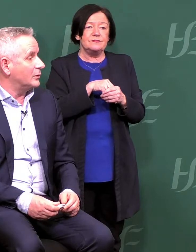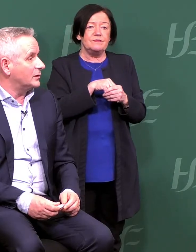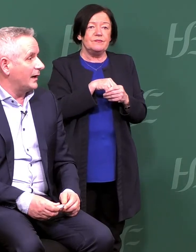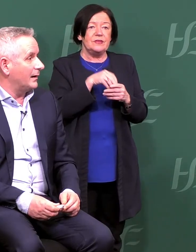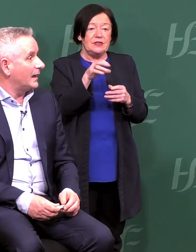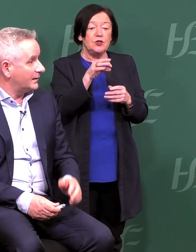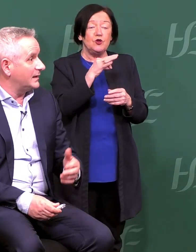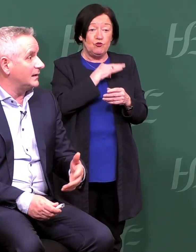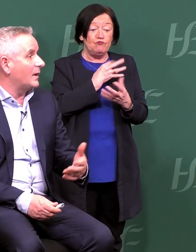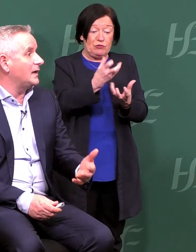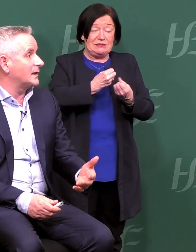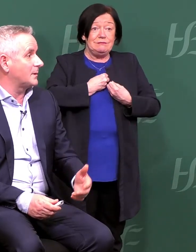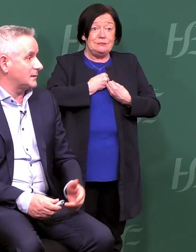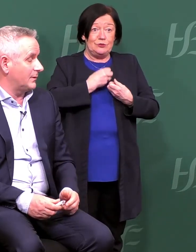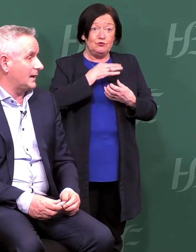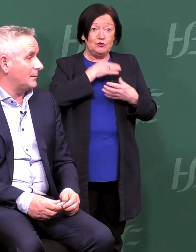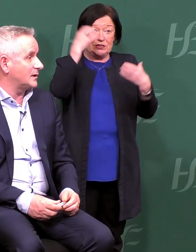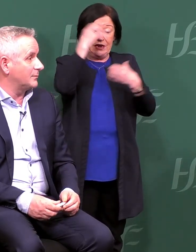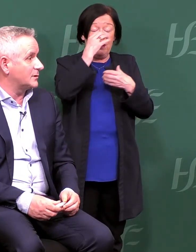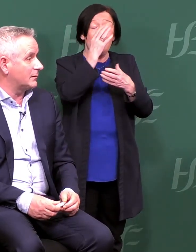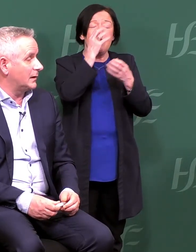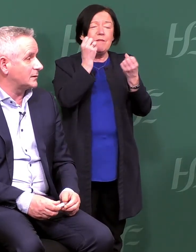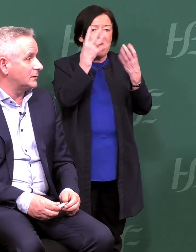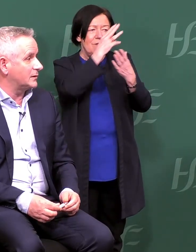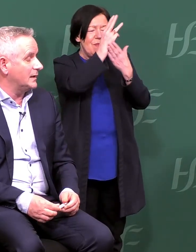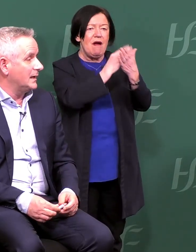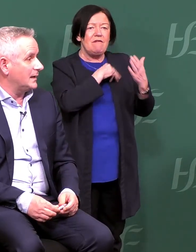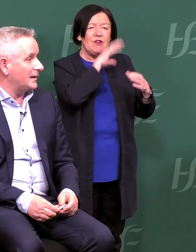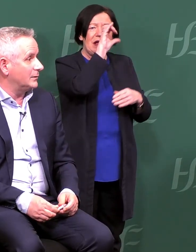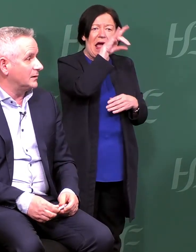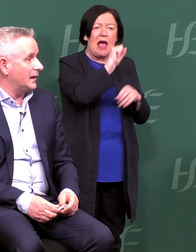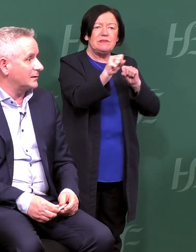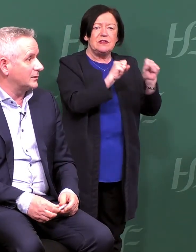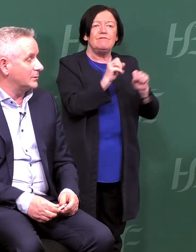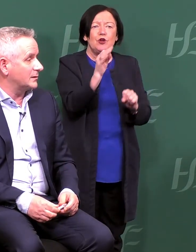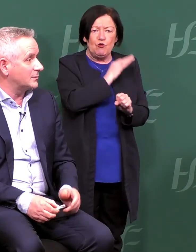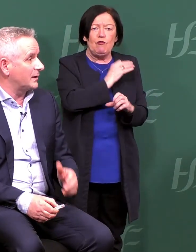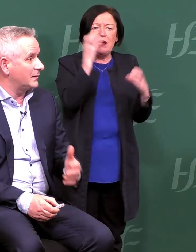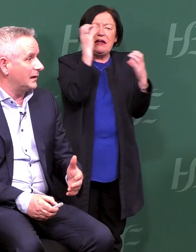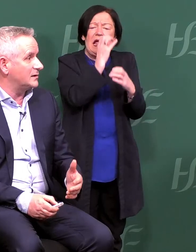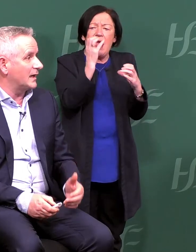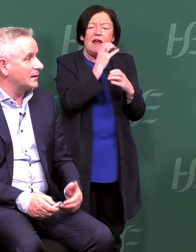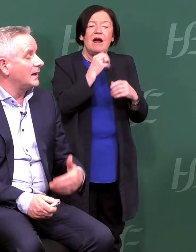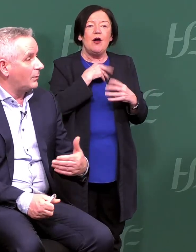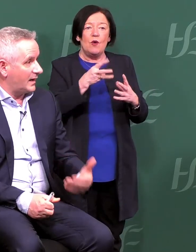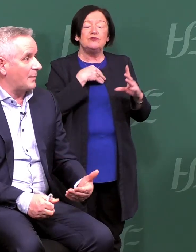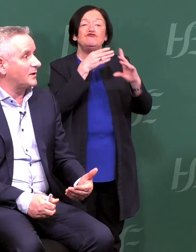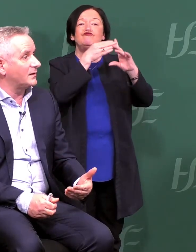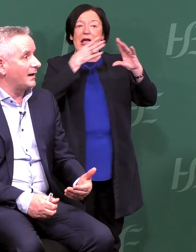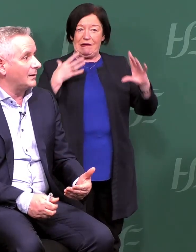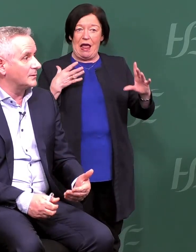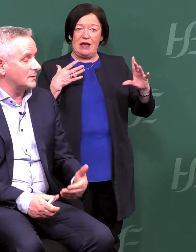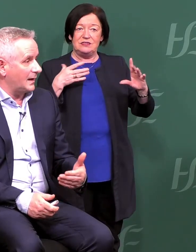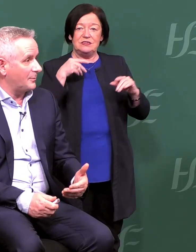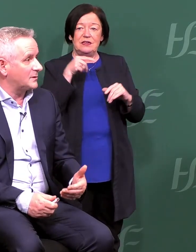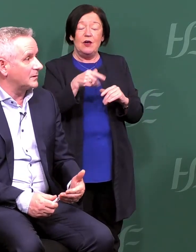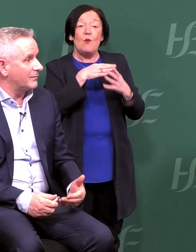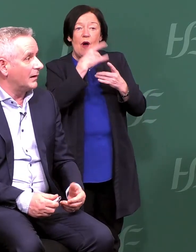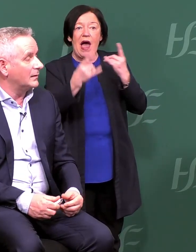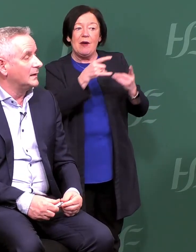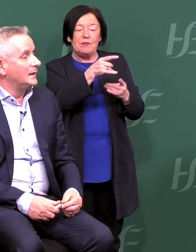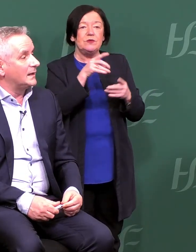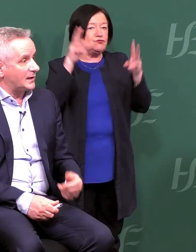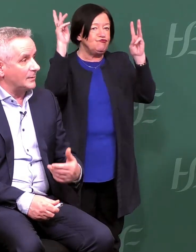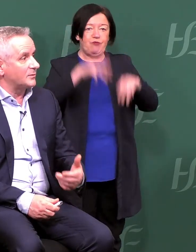and getting good care, and indeed in many aspects of our CAM services across the country, getting good care too. So I just want to acknowledge that what happened in Kerry was